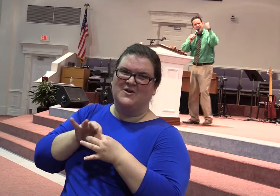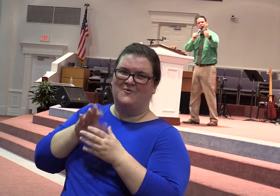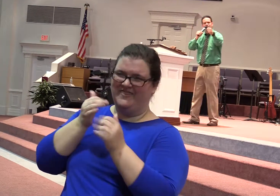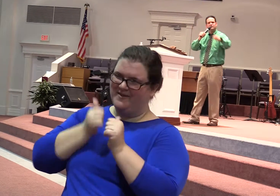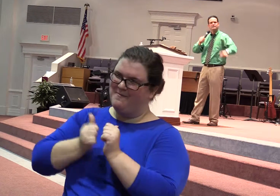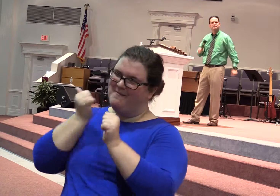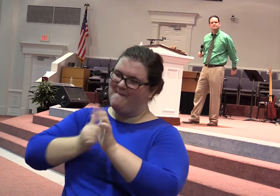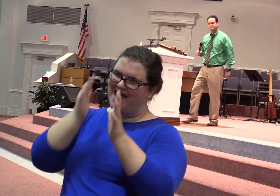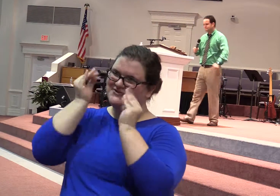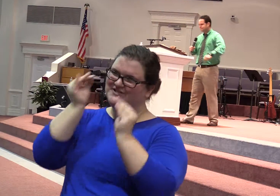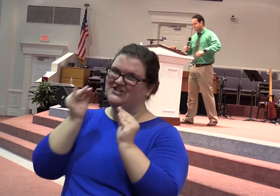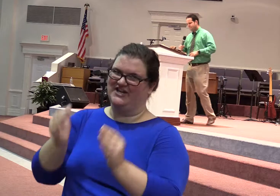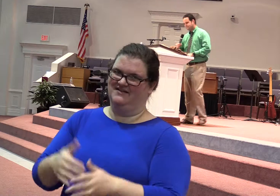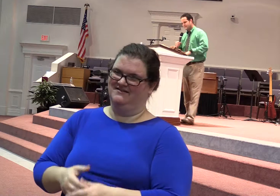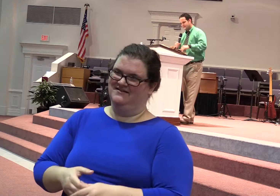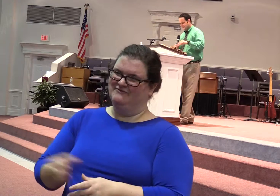the apostle? Come on.